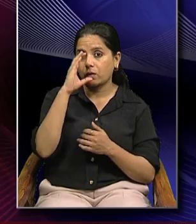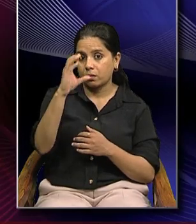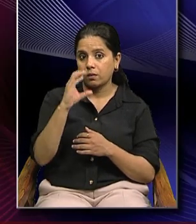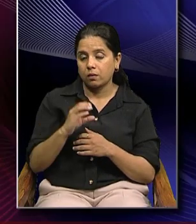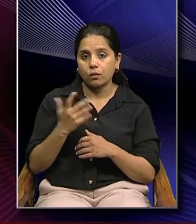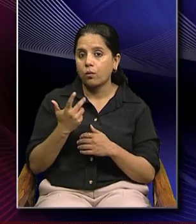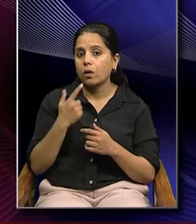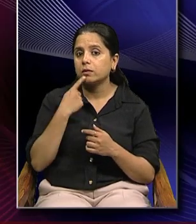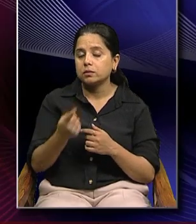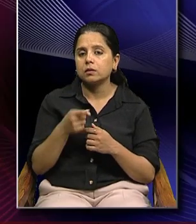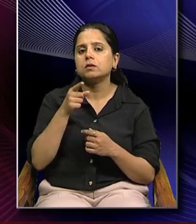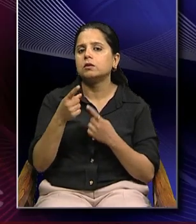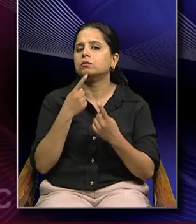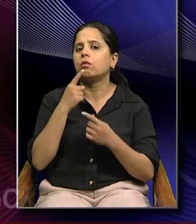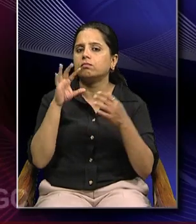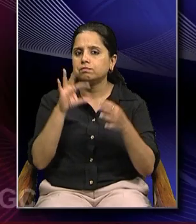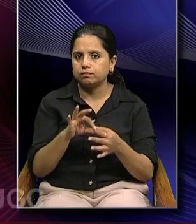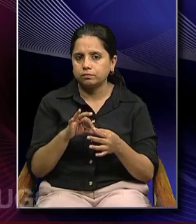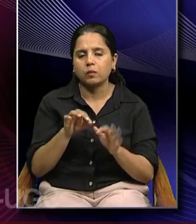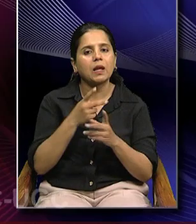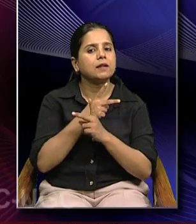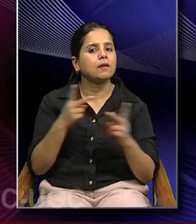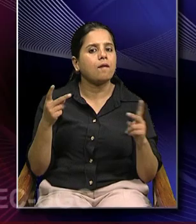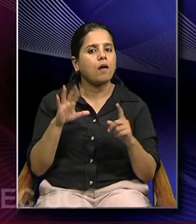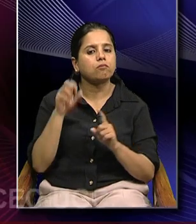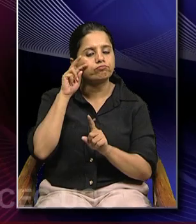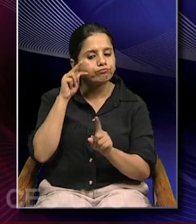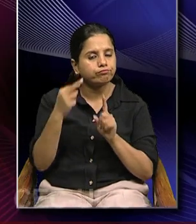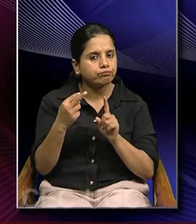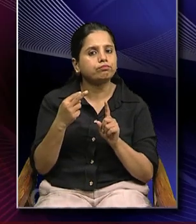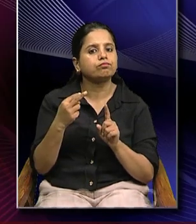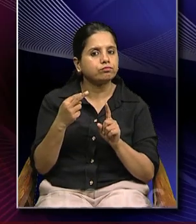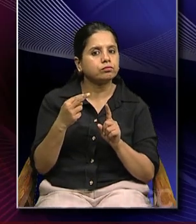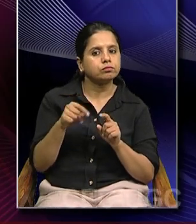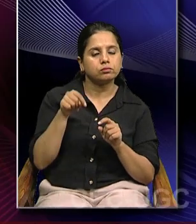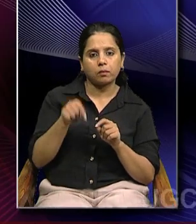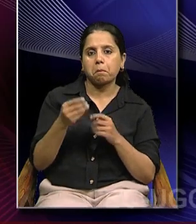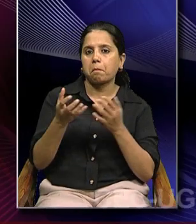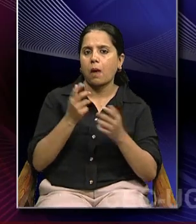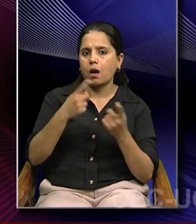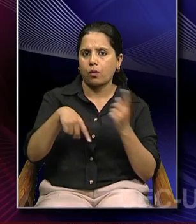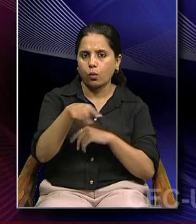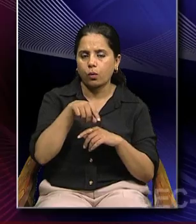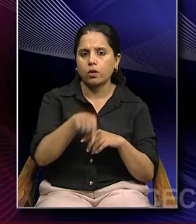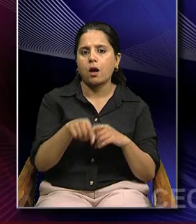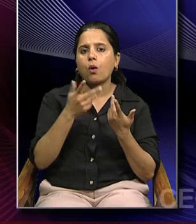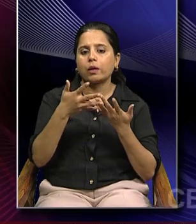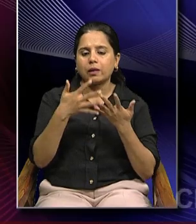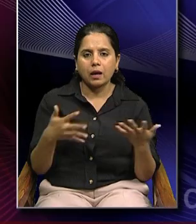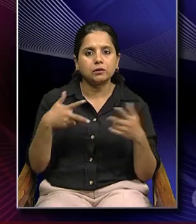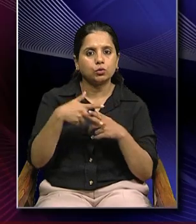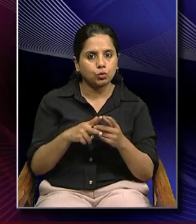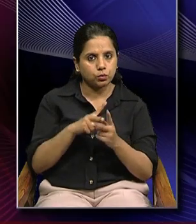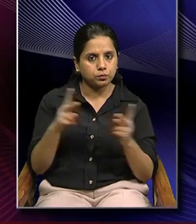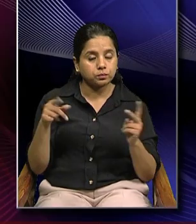are basically they talk about different aspects of marketing P's or marketing tools. So,